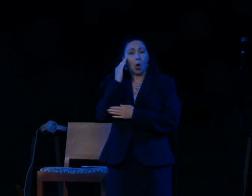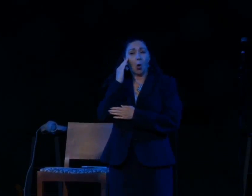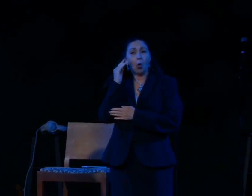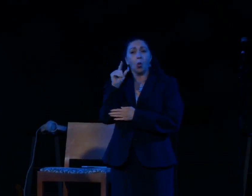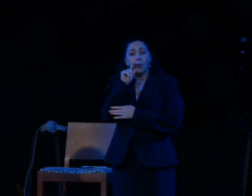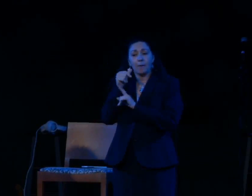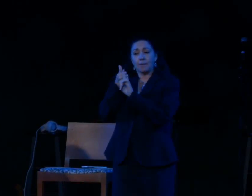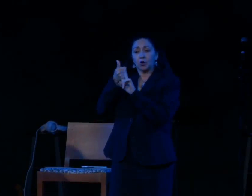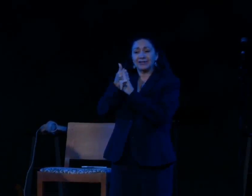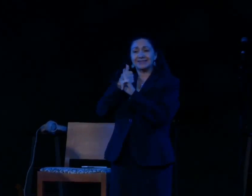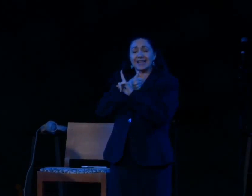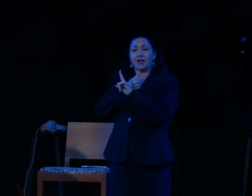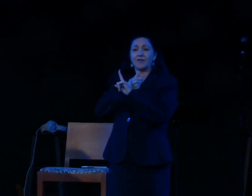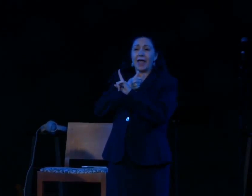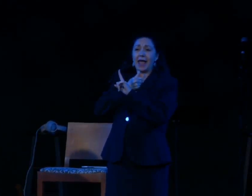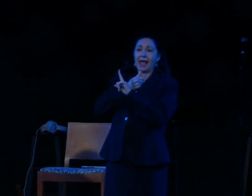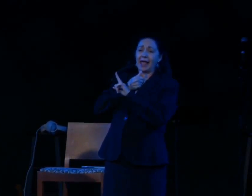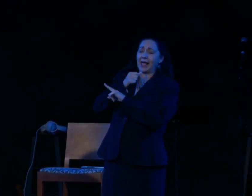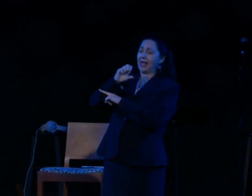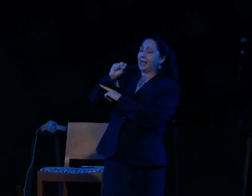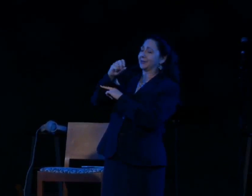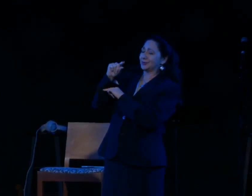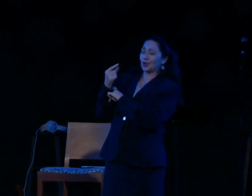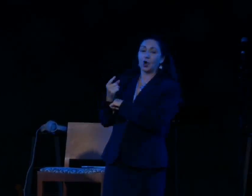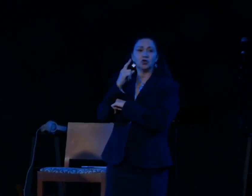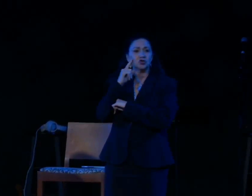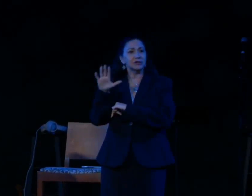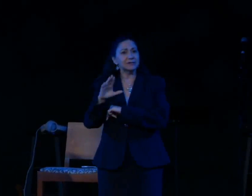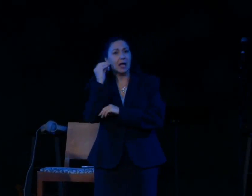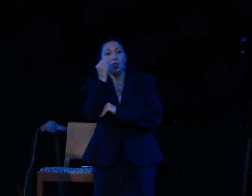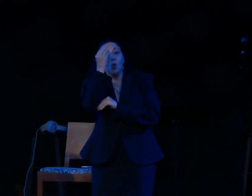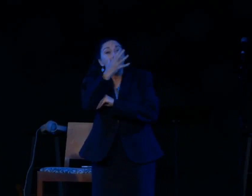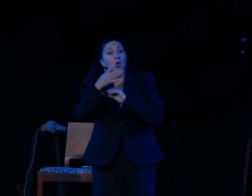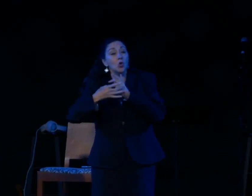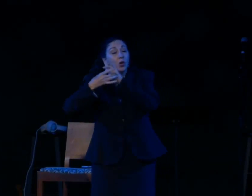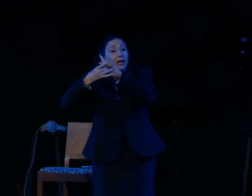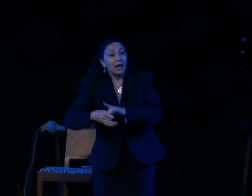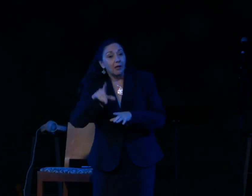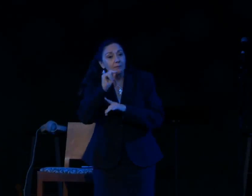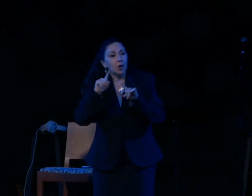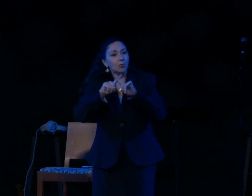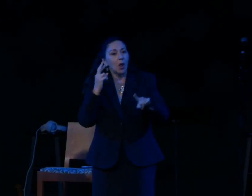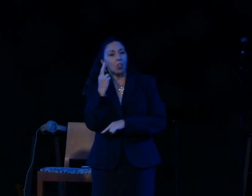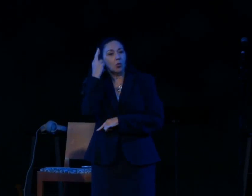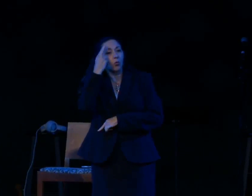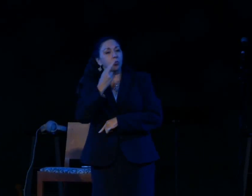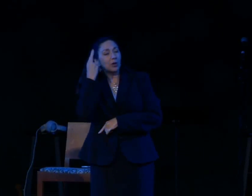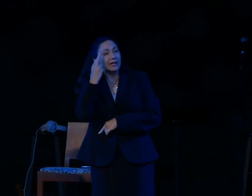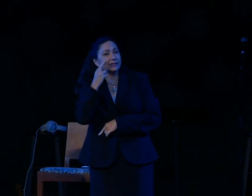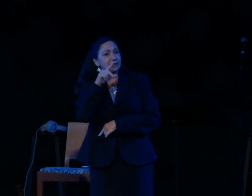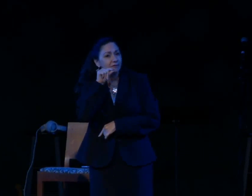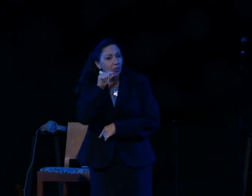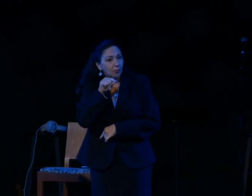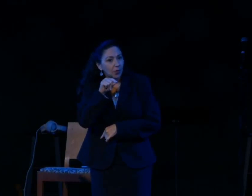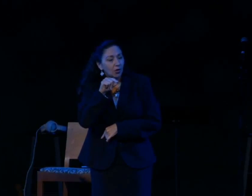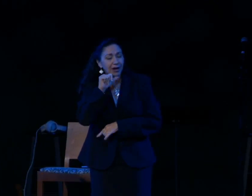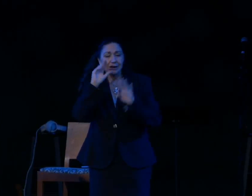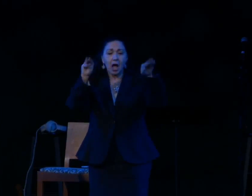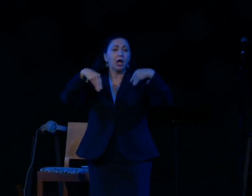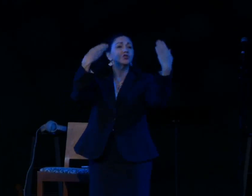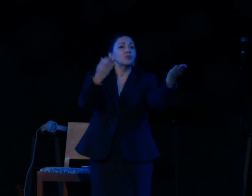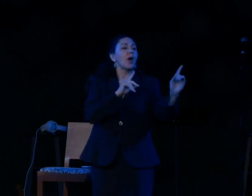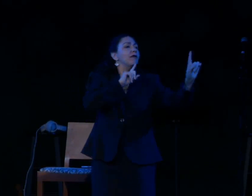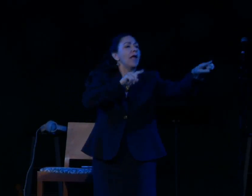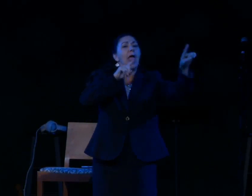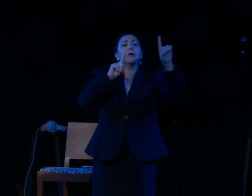out in this moment is not only the beauty of the bird, but the purpose of the bird, which is not to provide